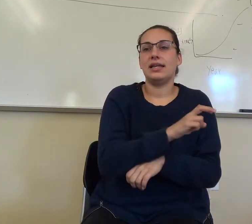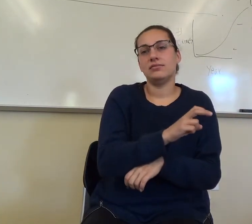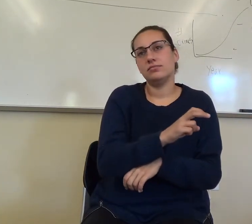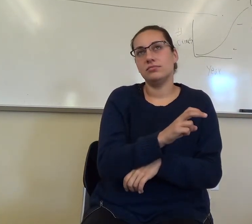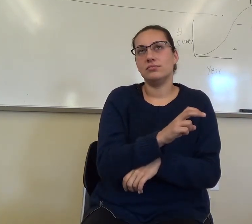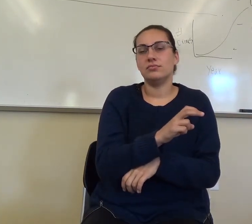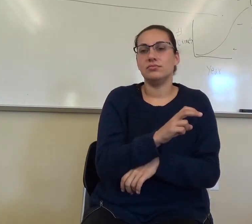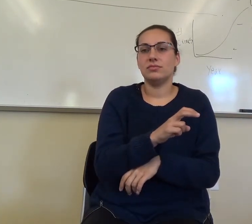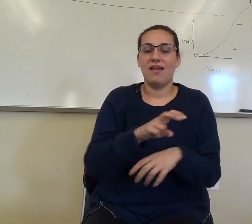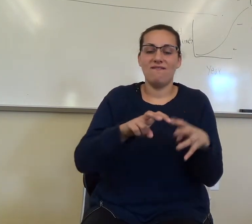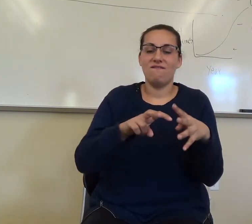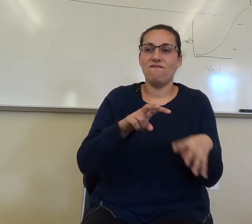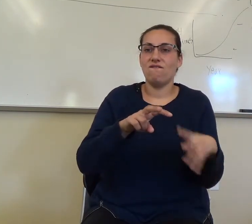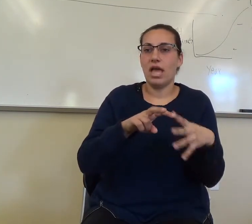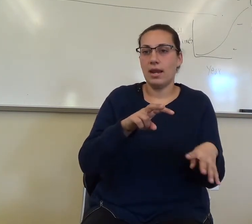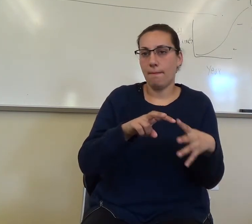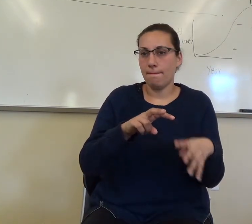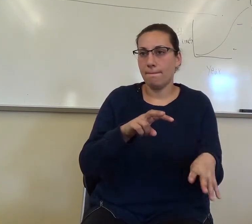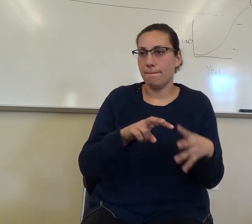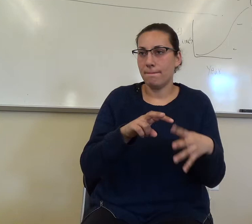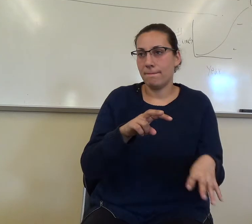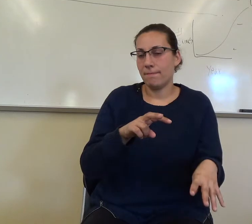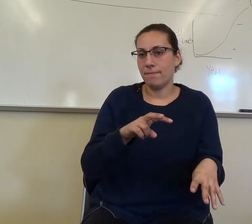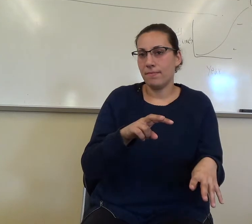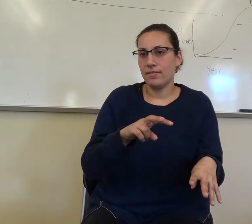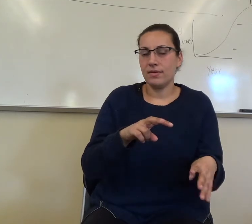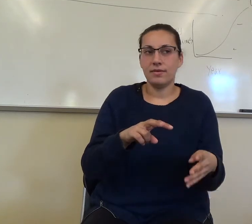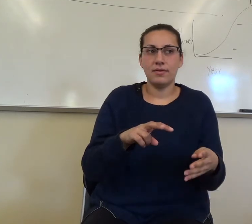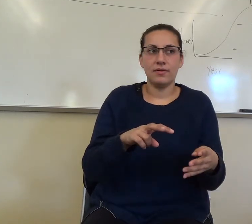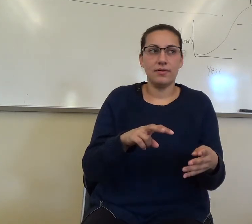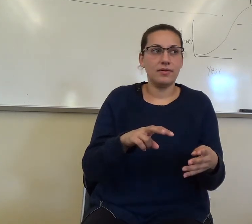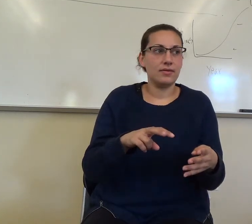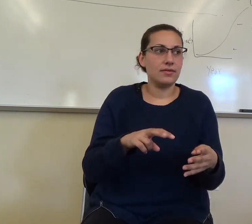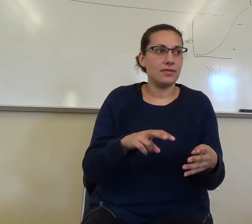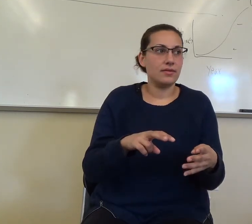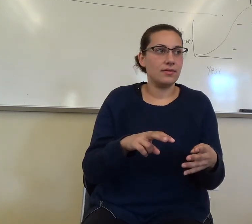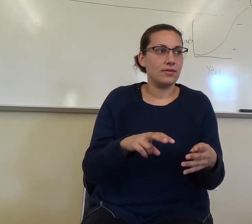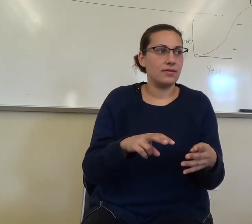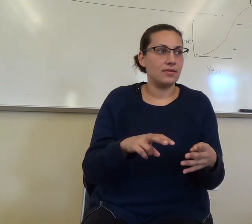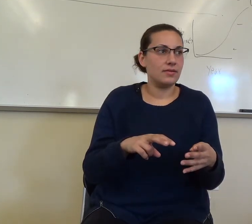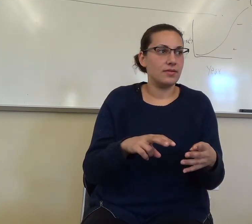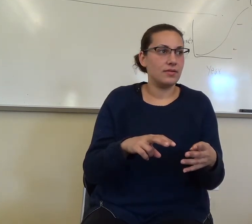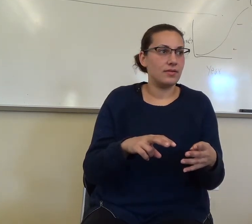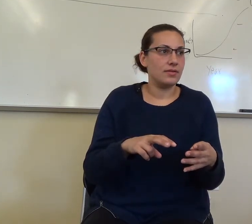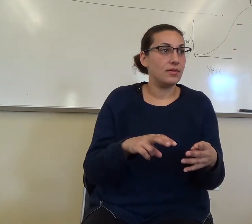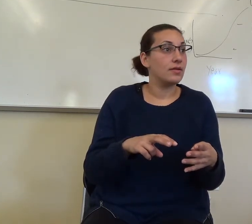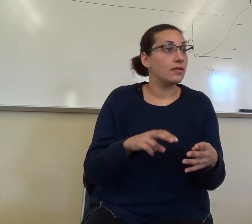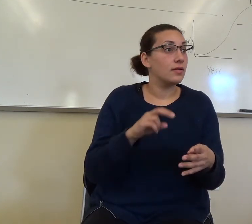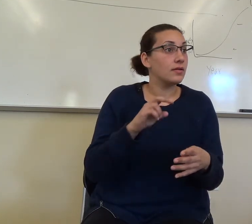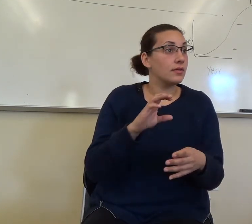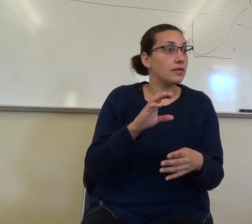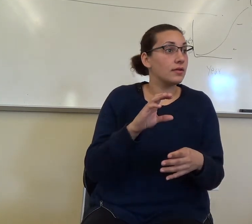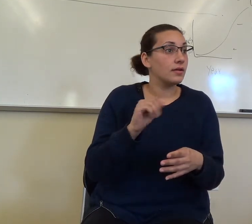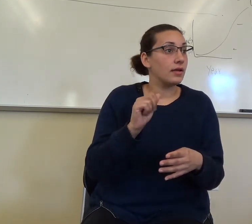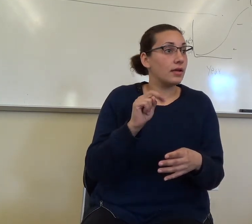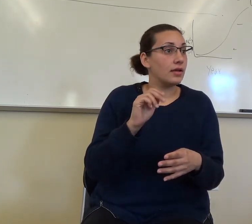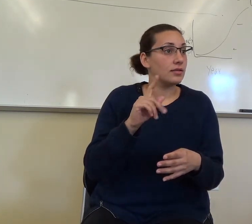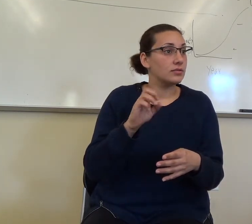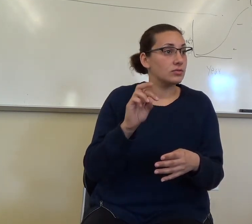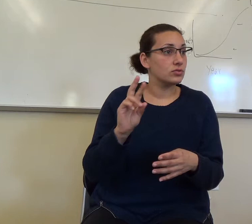What? Somebody said something. Different types of snake venom. Okay, the types of venoms